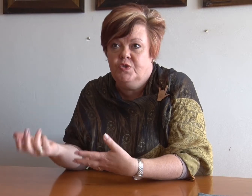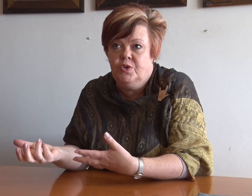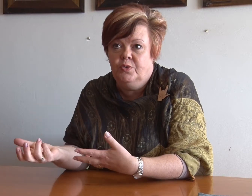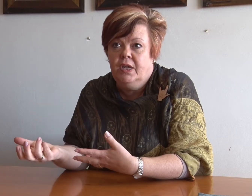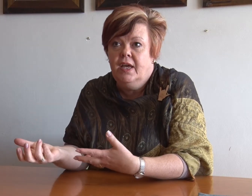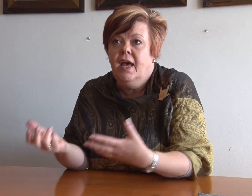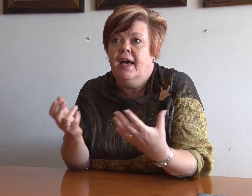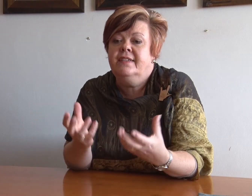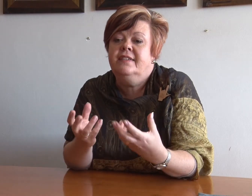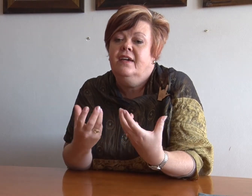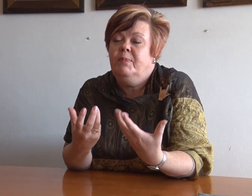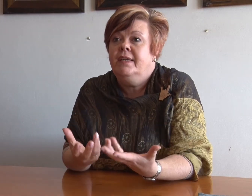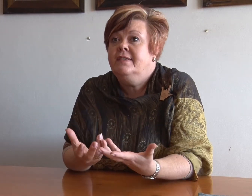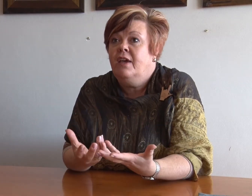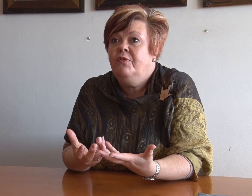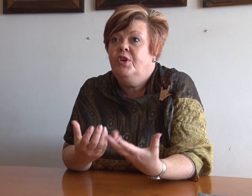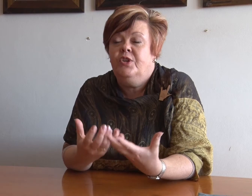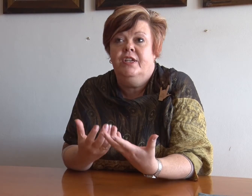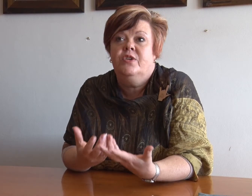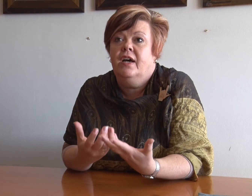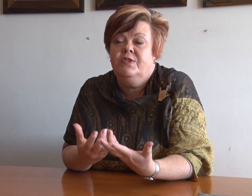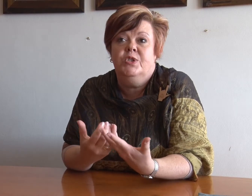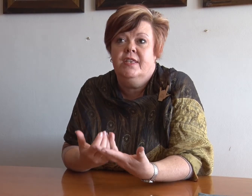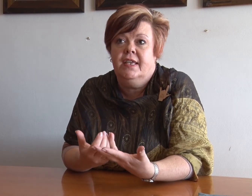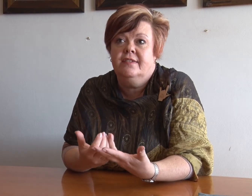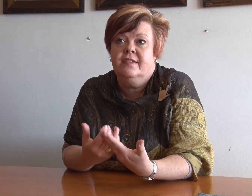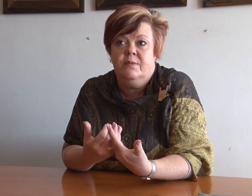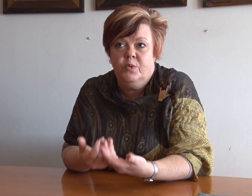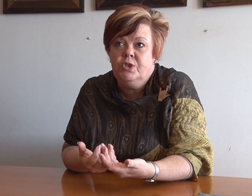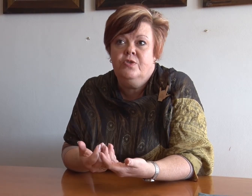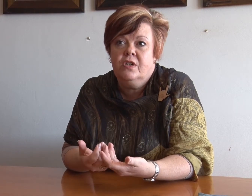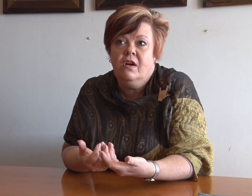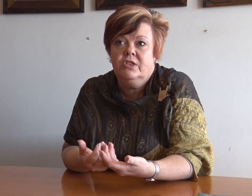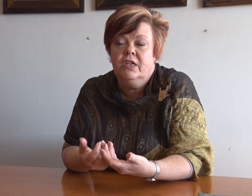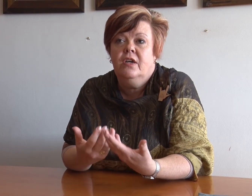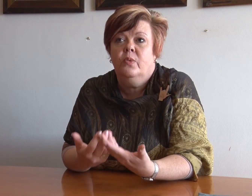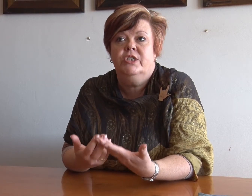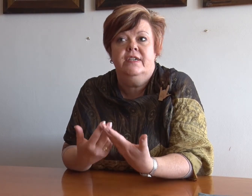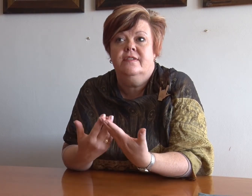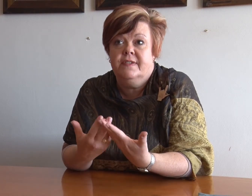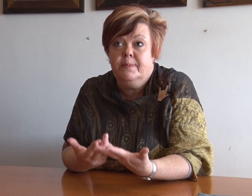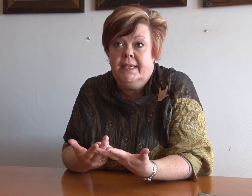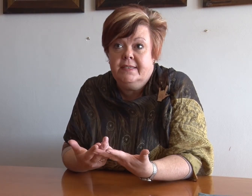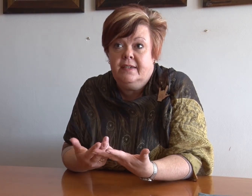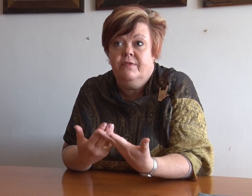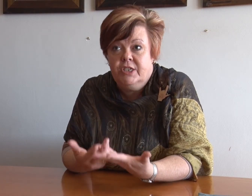Zulu. And being deaf, you need to have certain things that's important to the culture, which is visibility. Vision